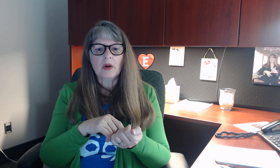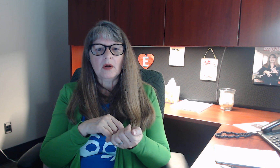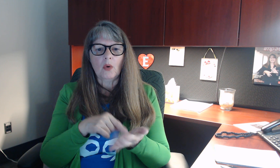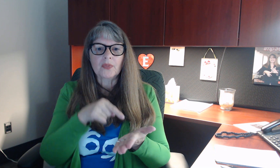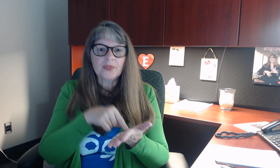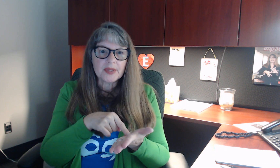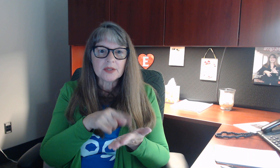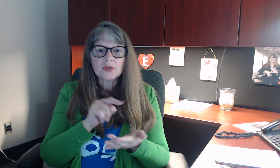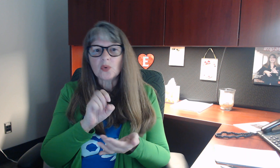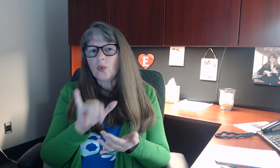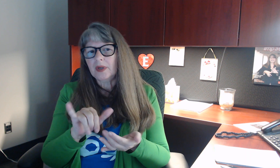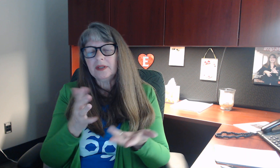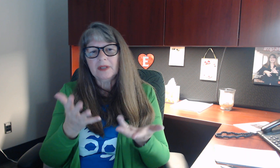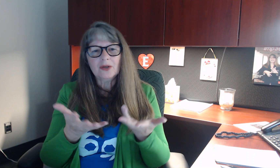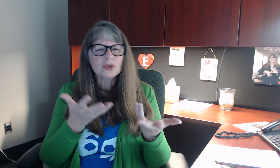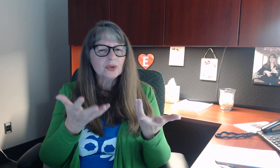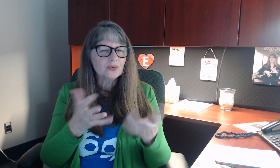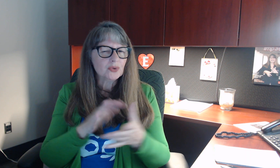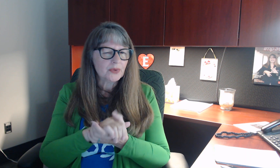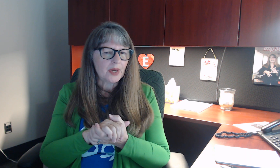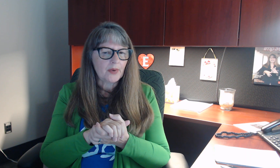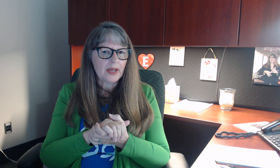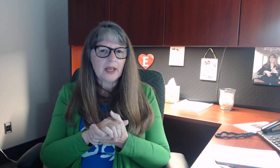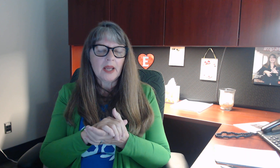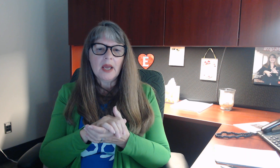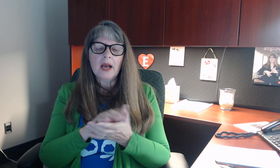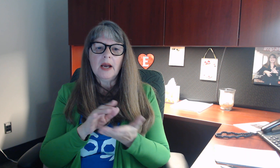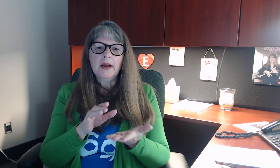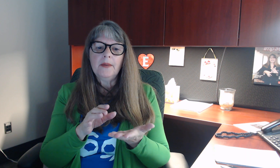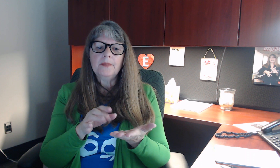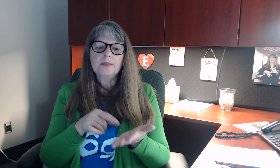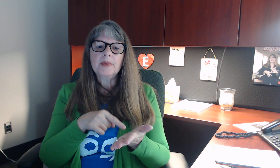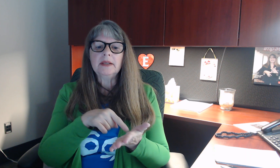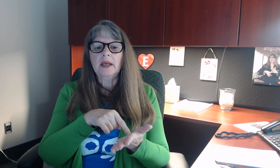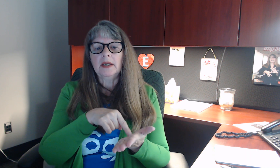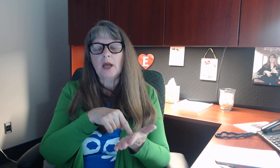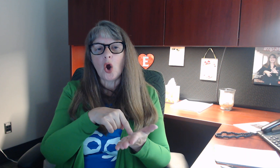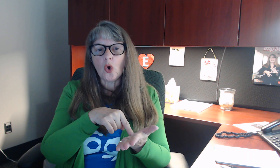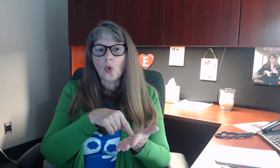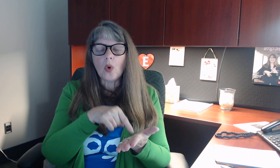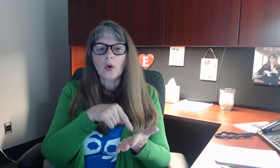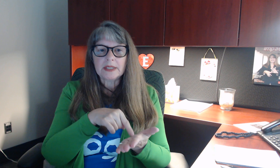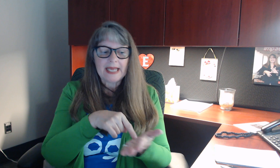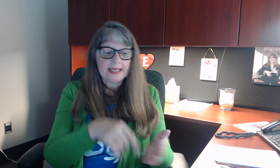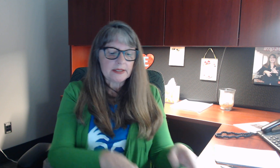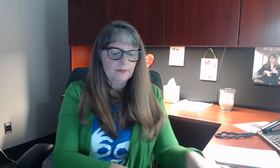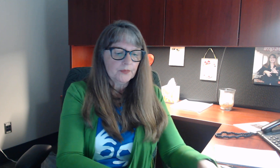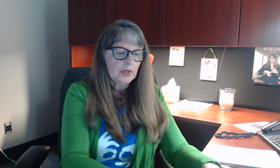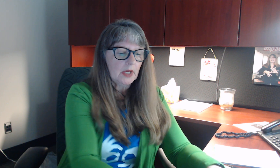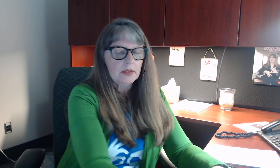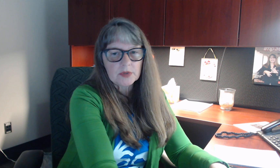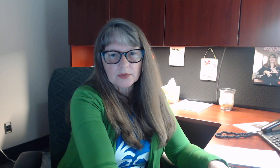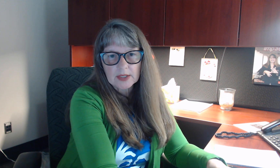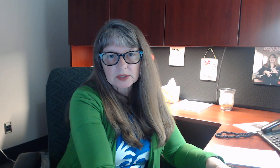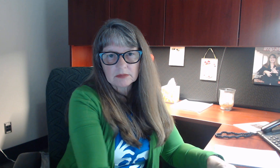Or this toy. They usually don't do it that way. But owe or debt. So that's